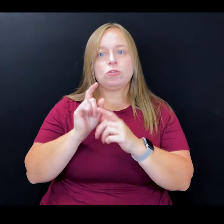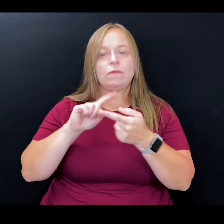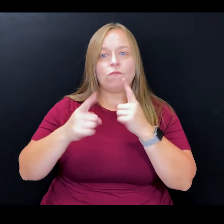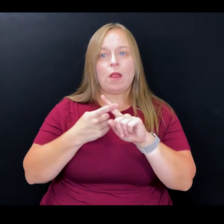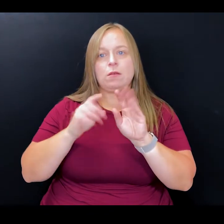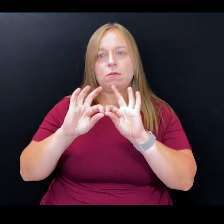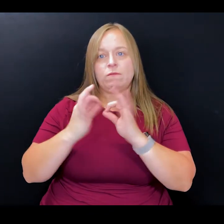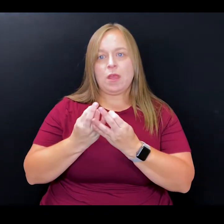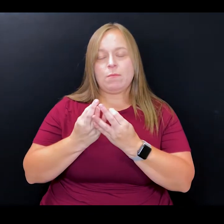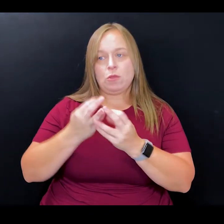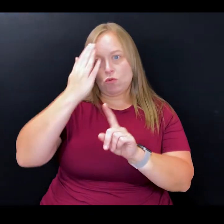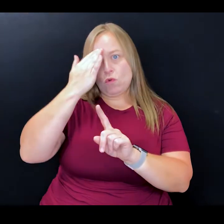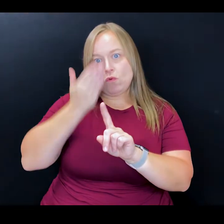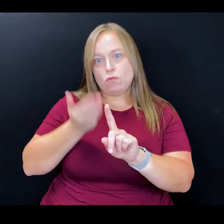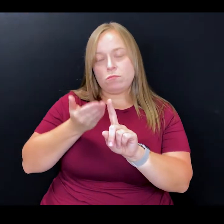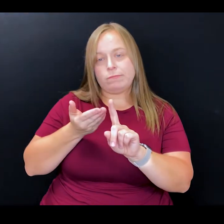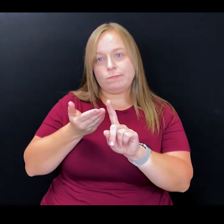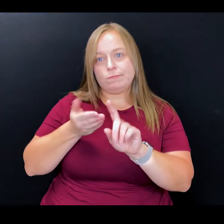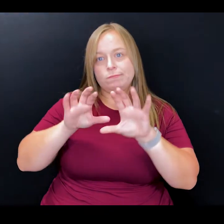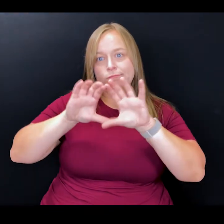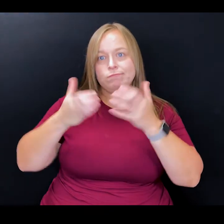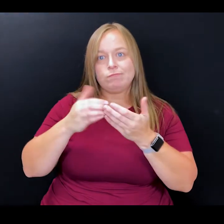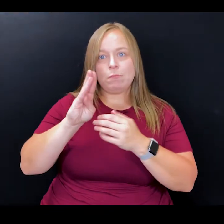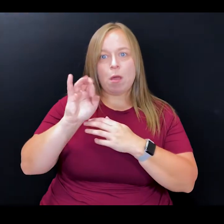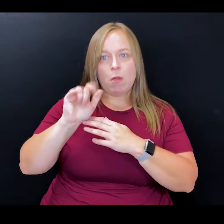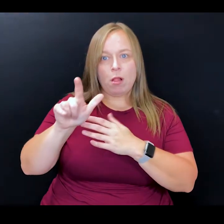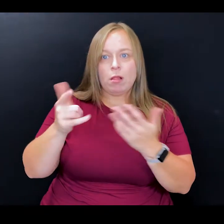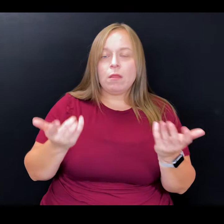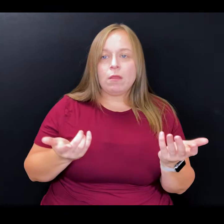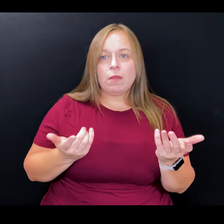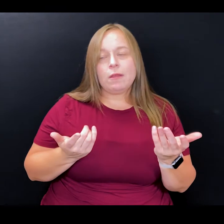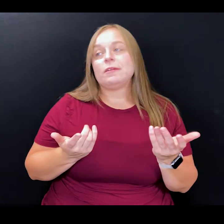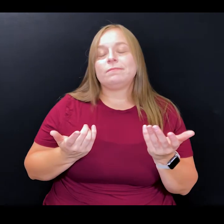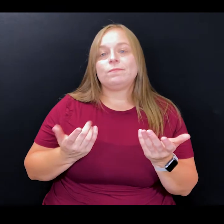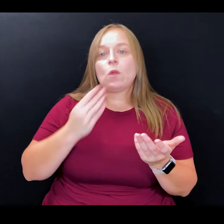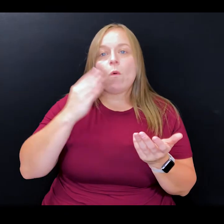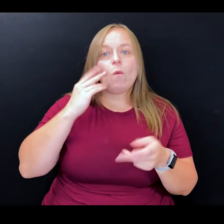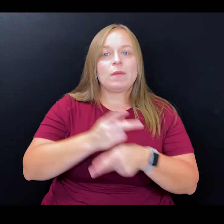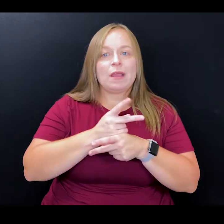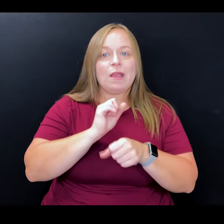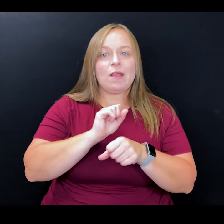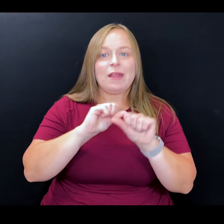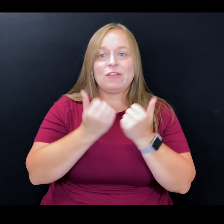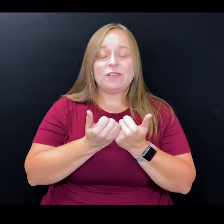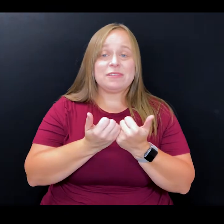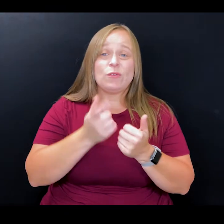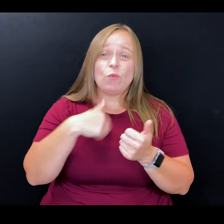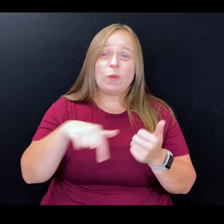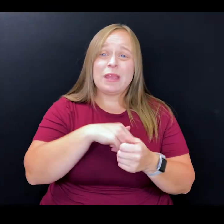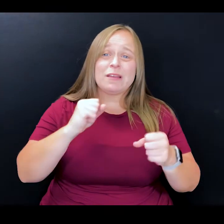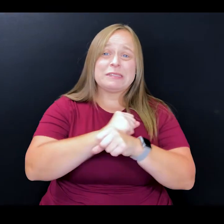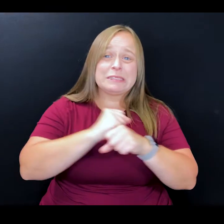their relative or their friend that they knew and who's maybe in their bubble. And the home care worker. We had